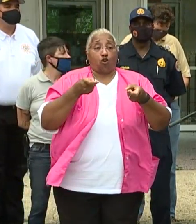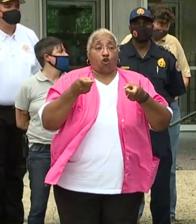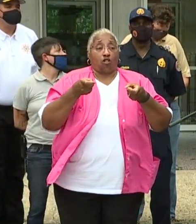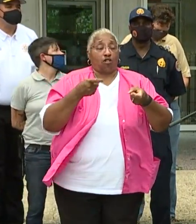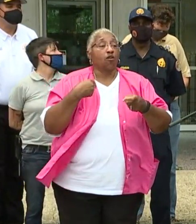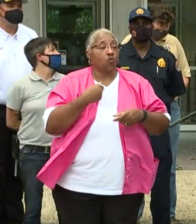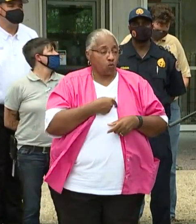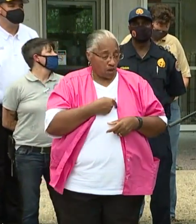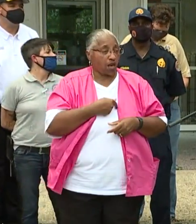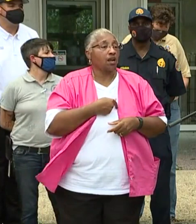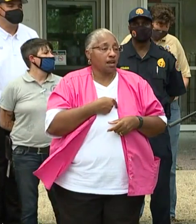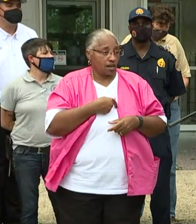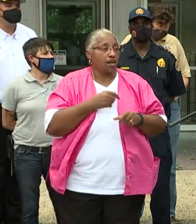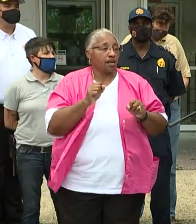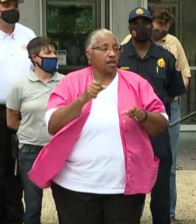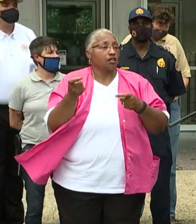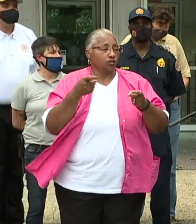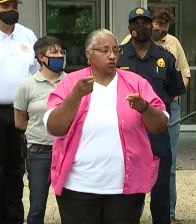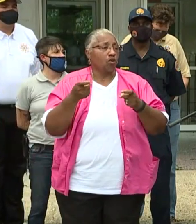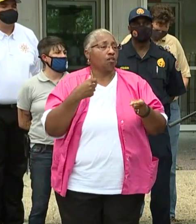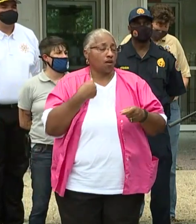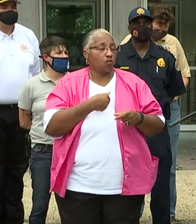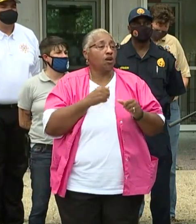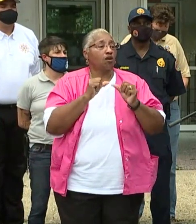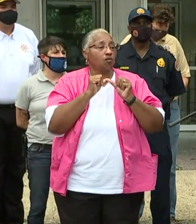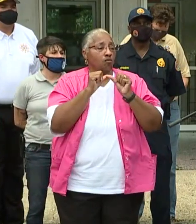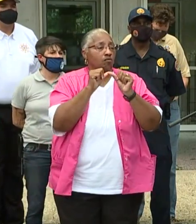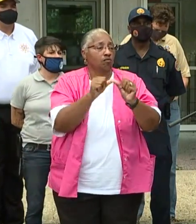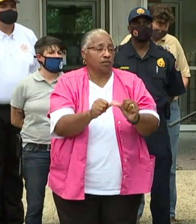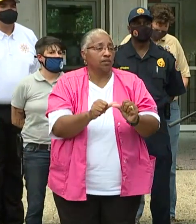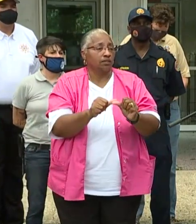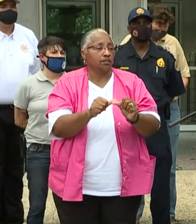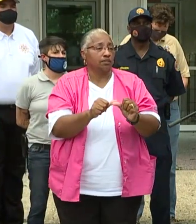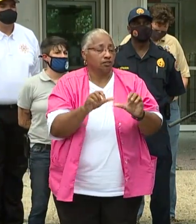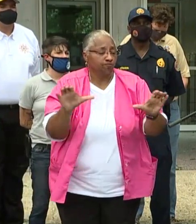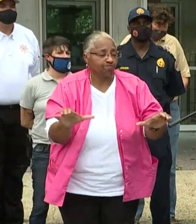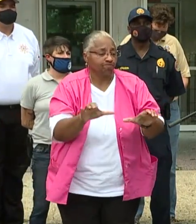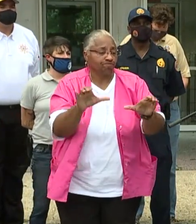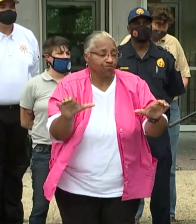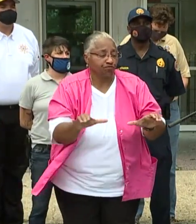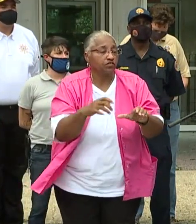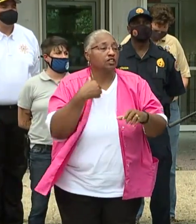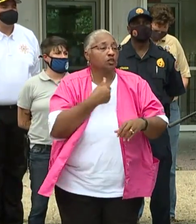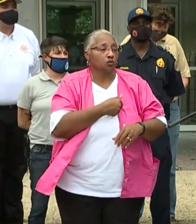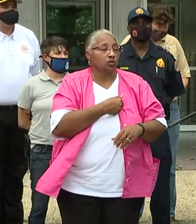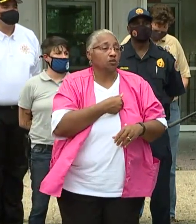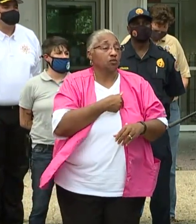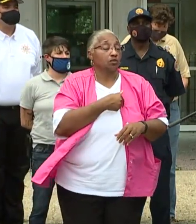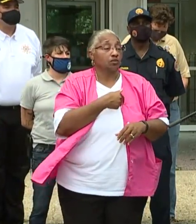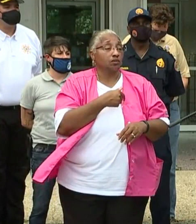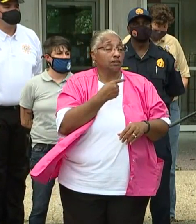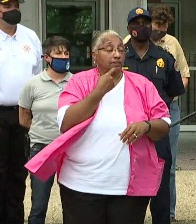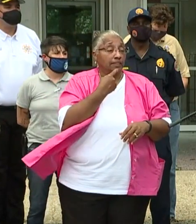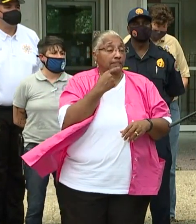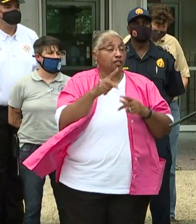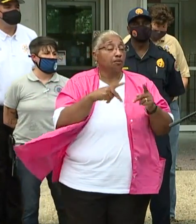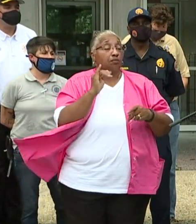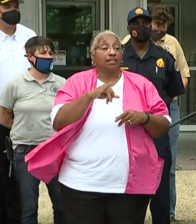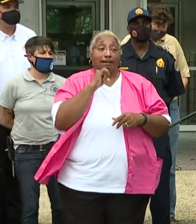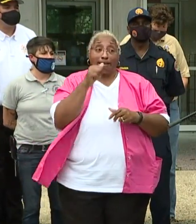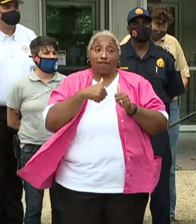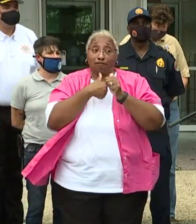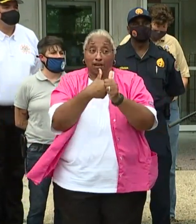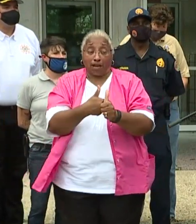control. We will remain under control. And we will hold individuals who do not follow the